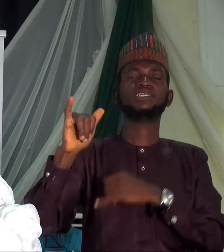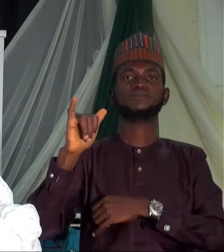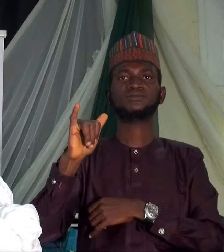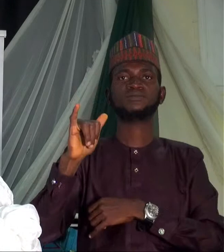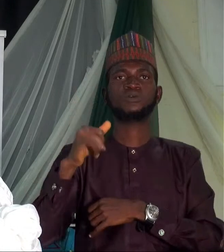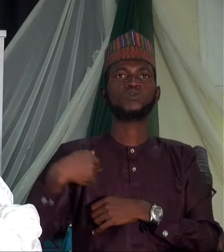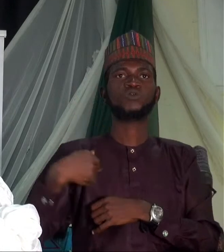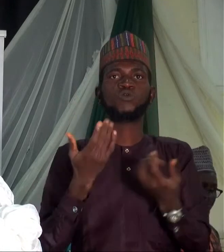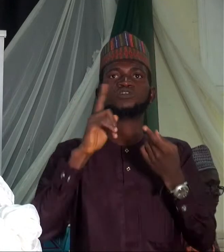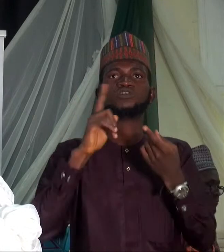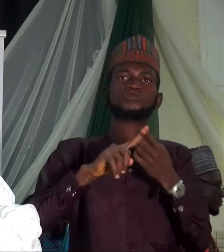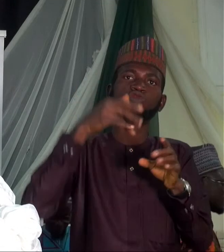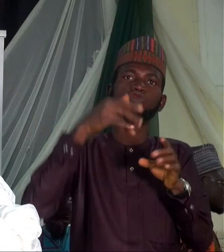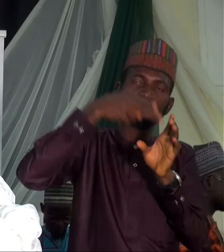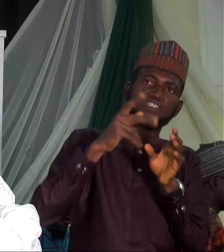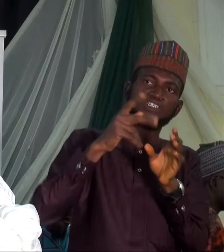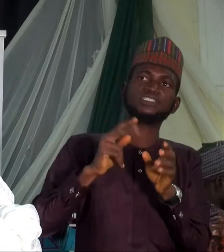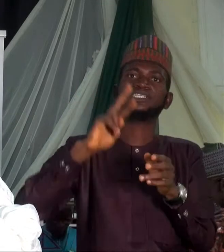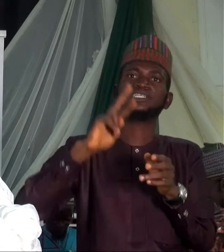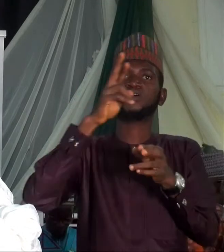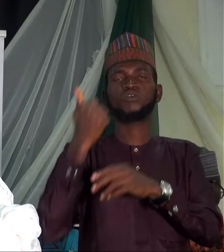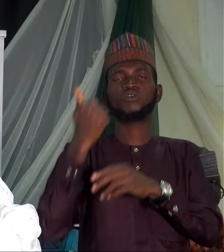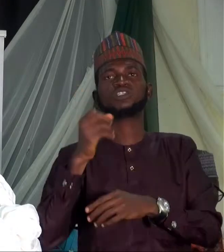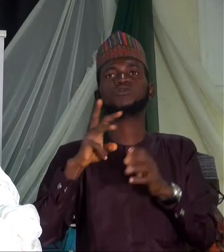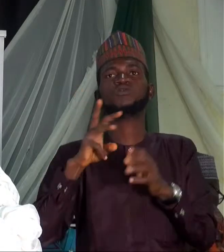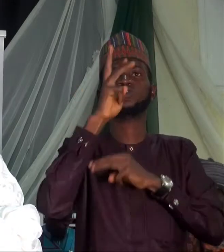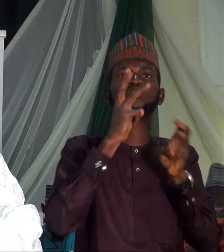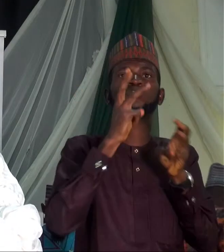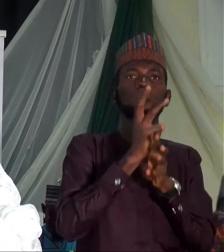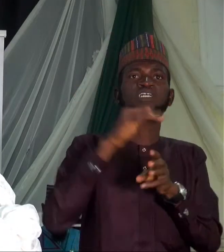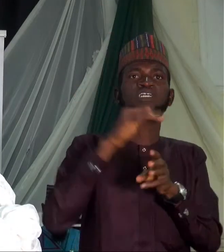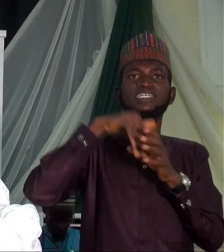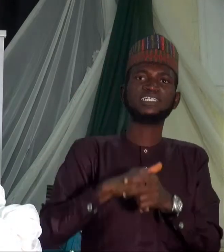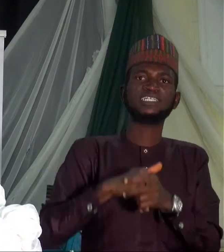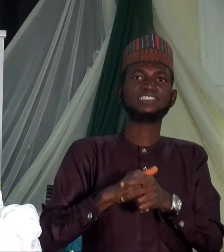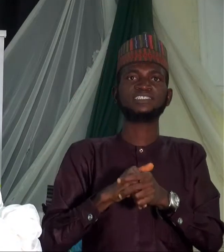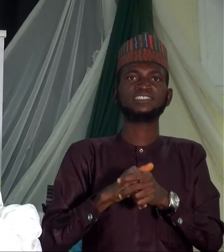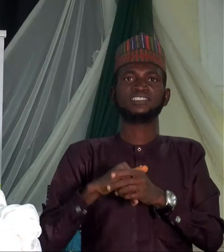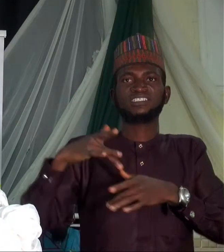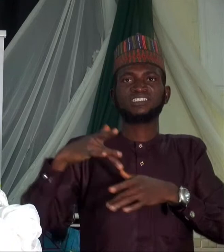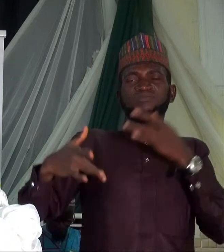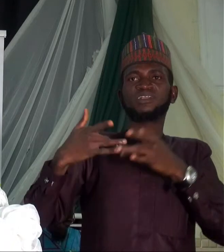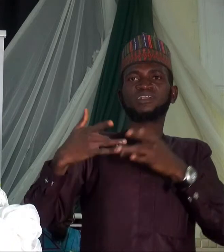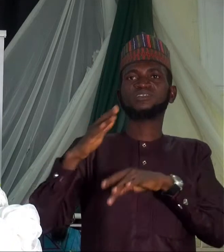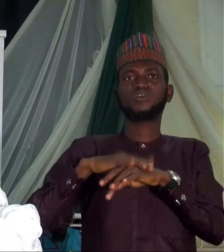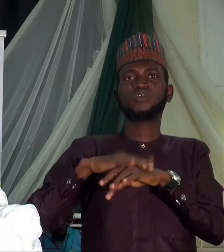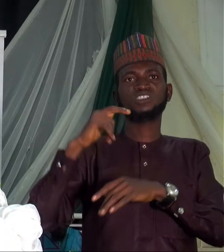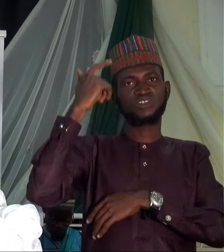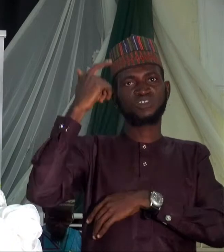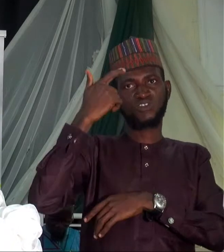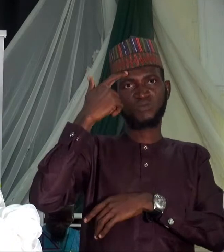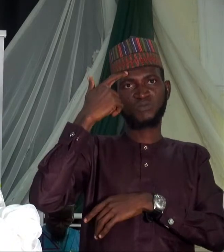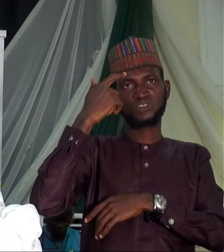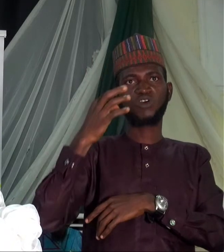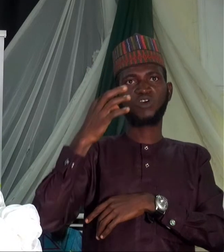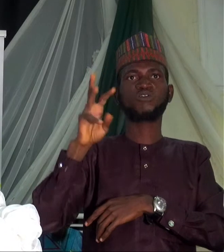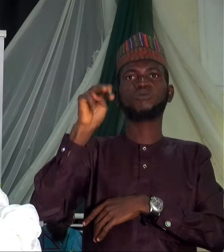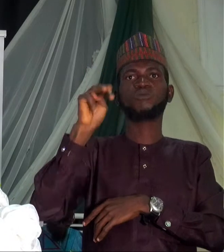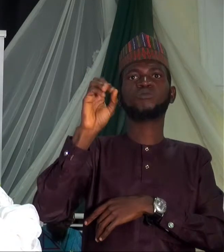to join the rest of the world in sympathizing with the government and people of Morocco and Libya,